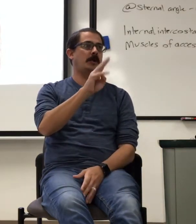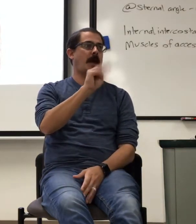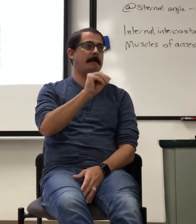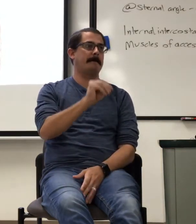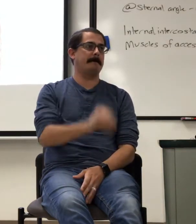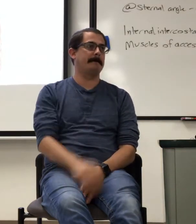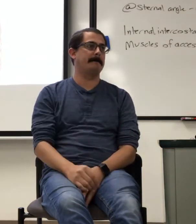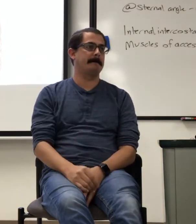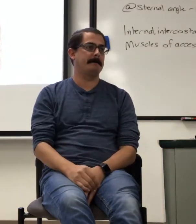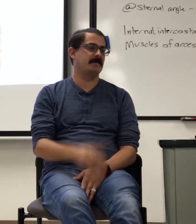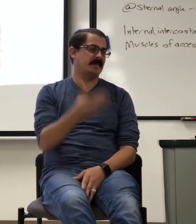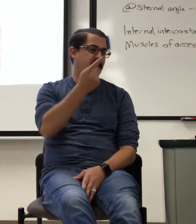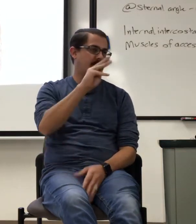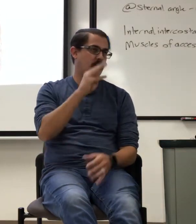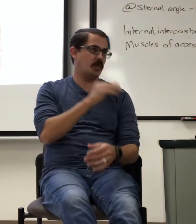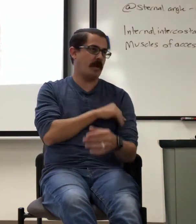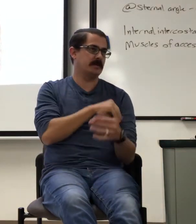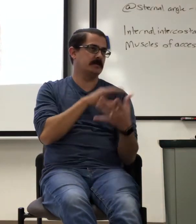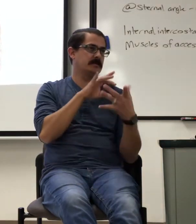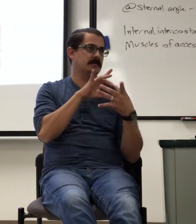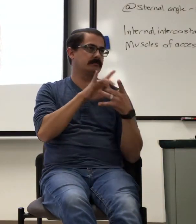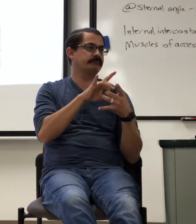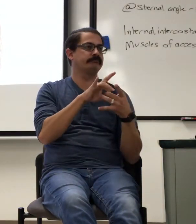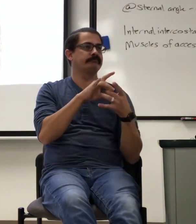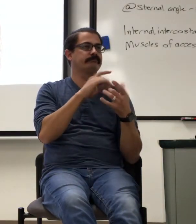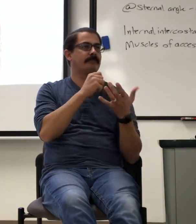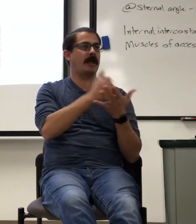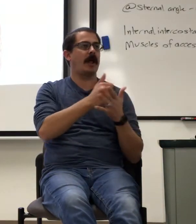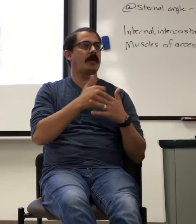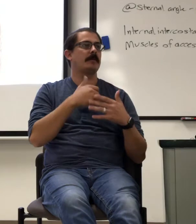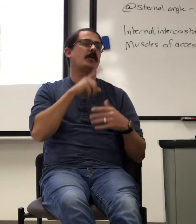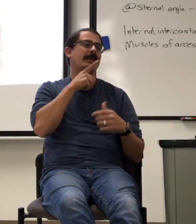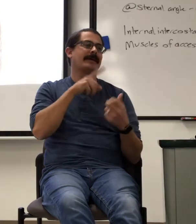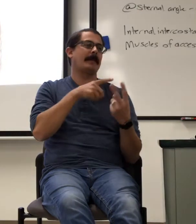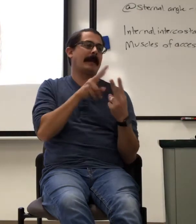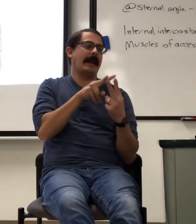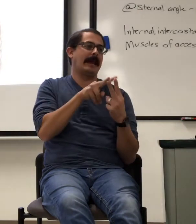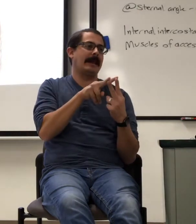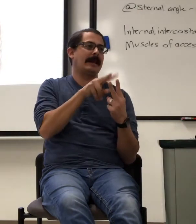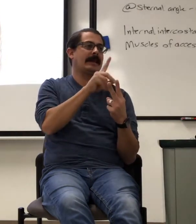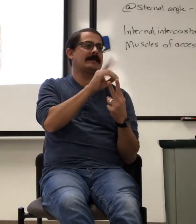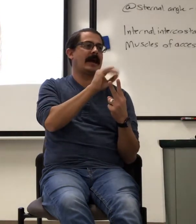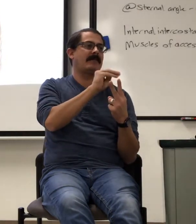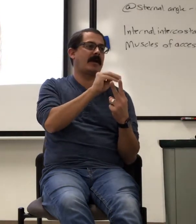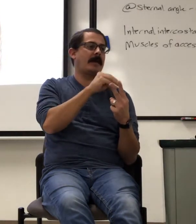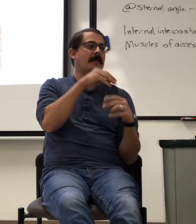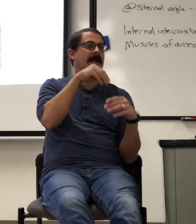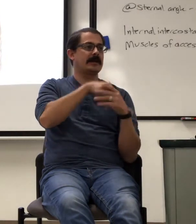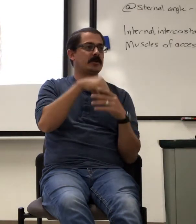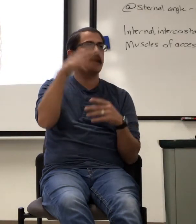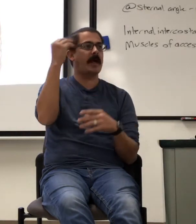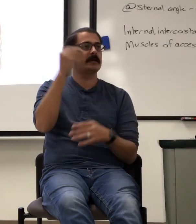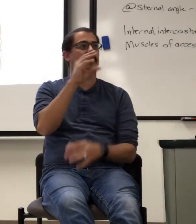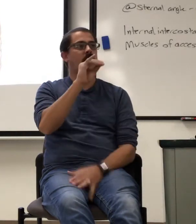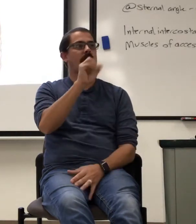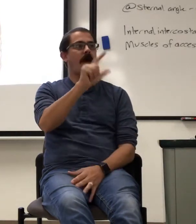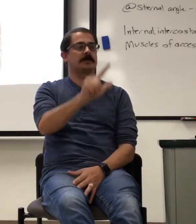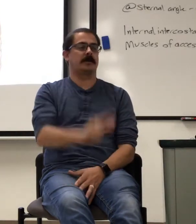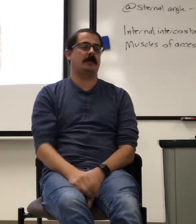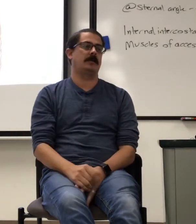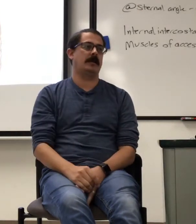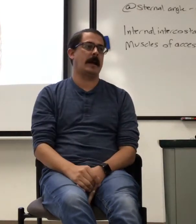those are just a few. But the main ones are diaphragm, internal, external, intercostals, the main muscles of